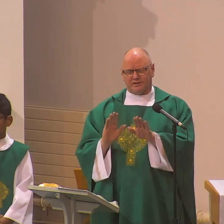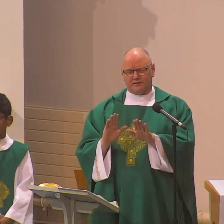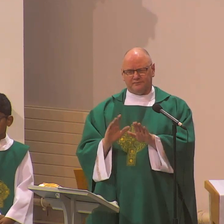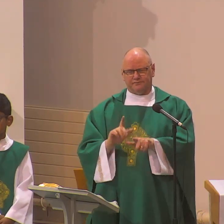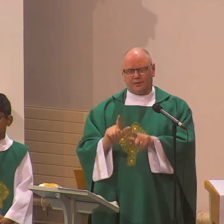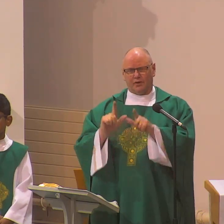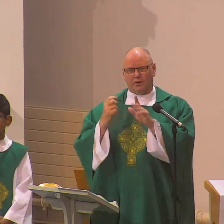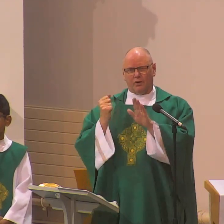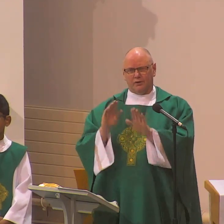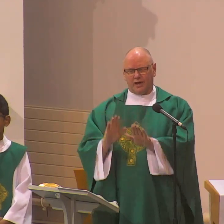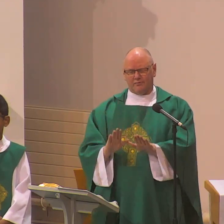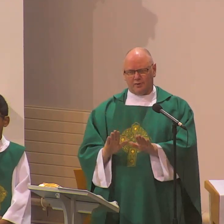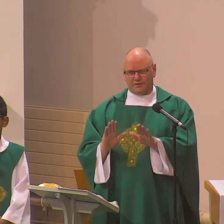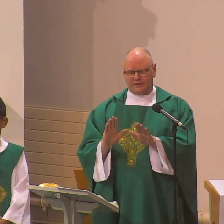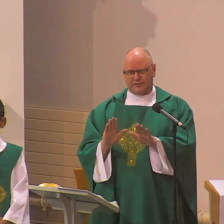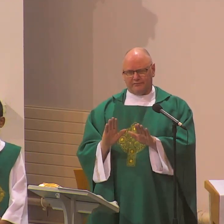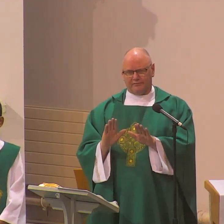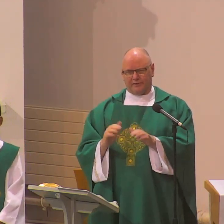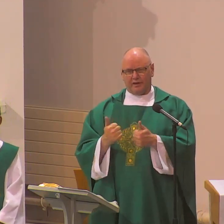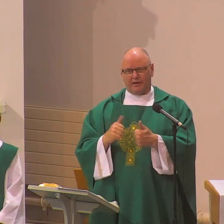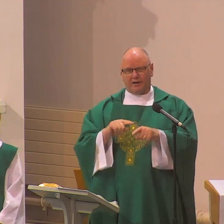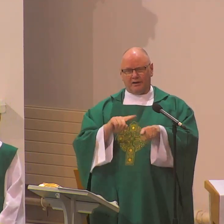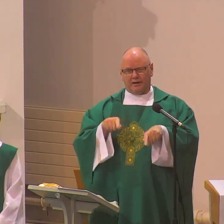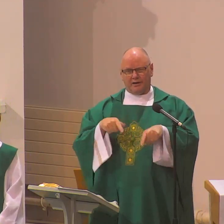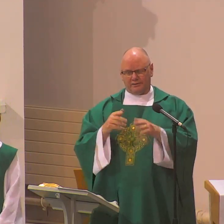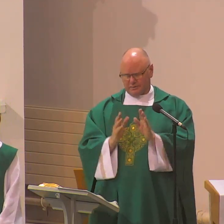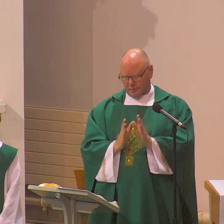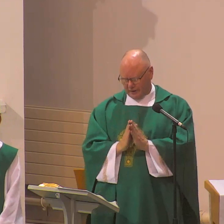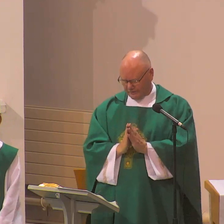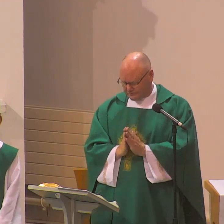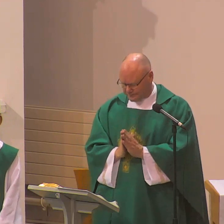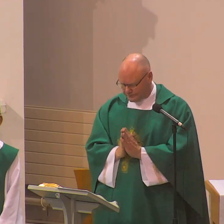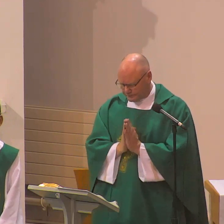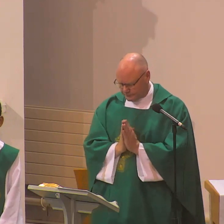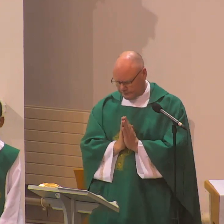mercy. Lord, have mercy. And let us pray.